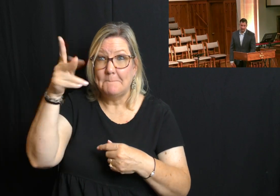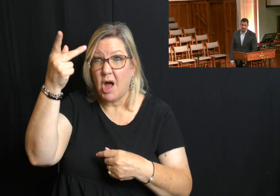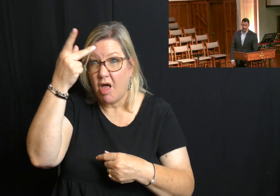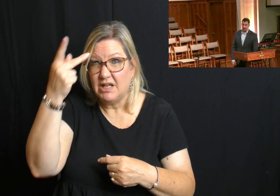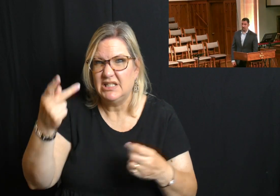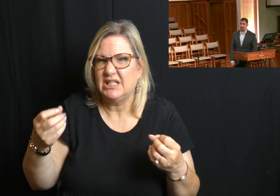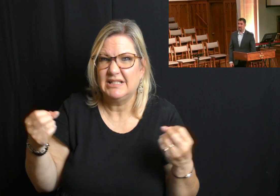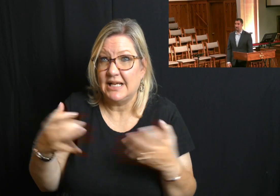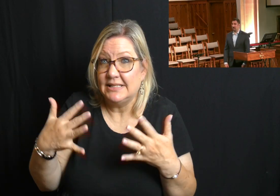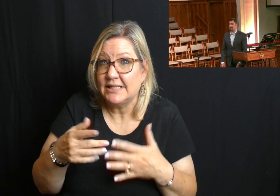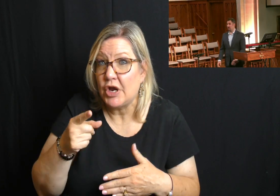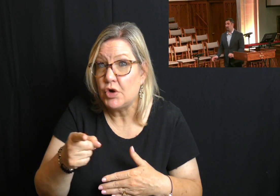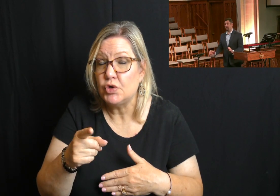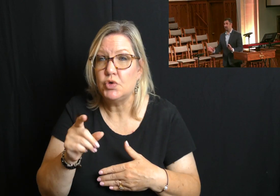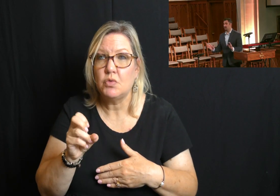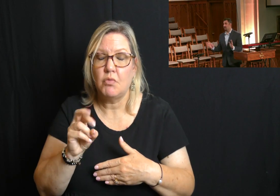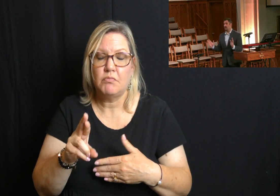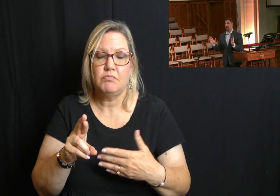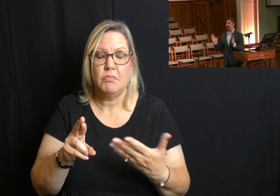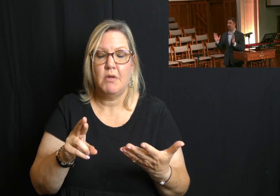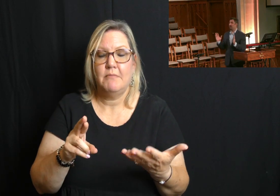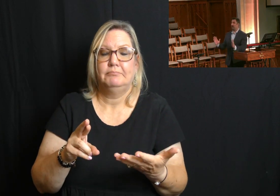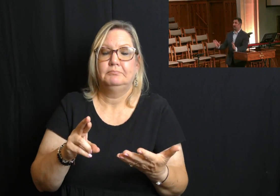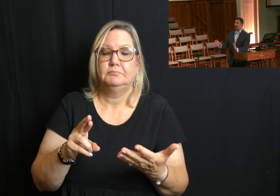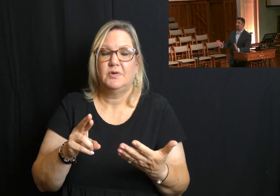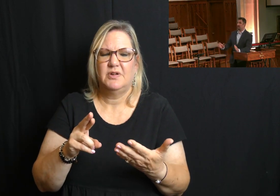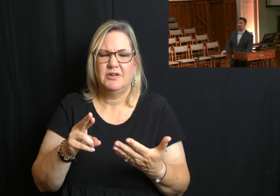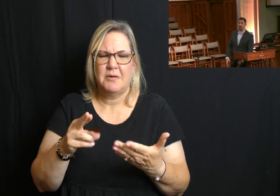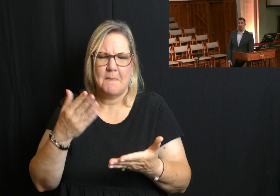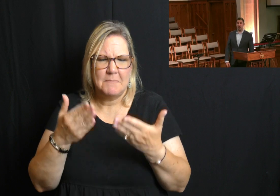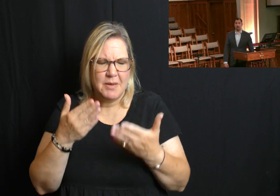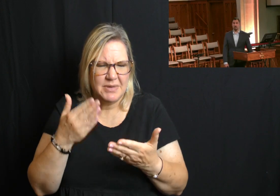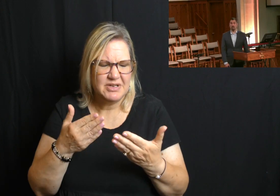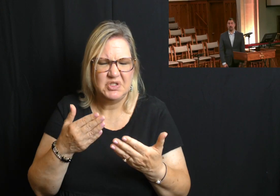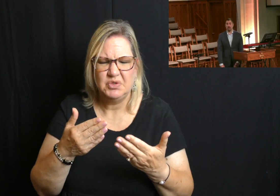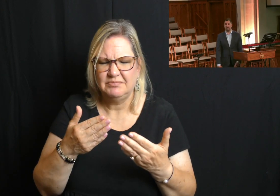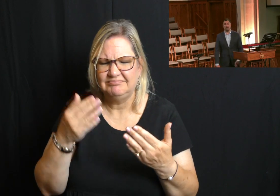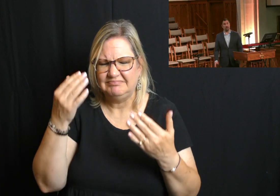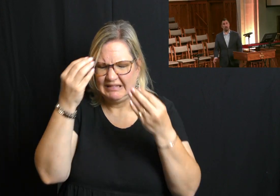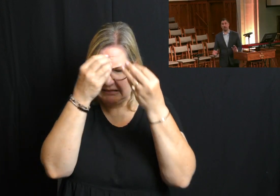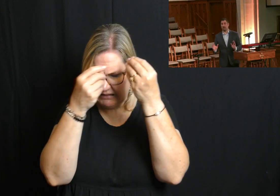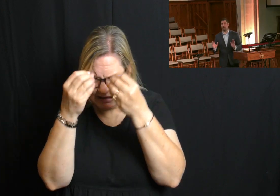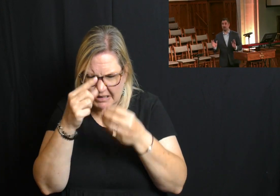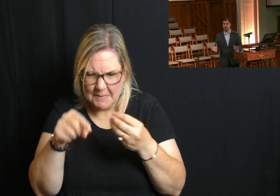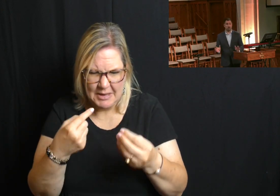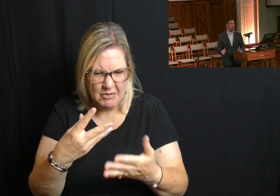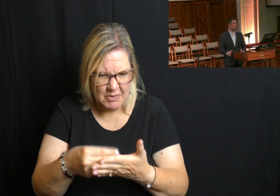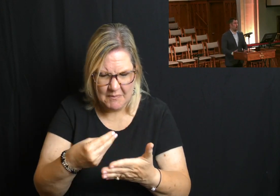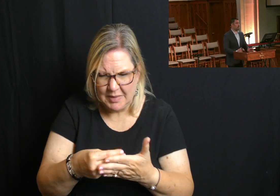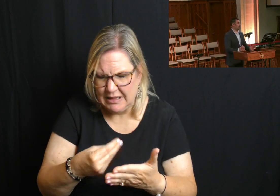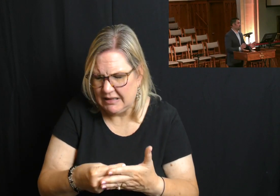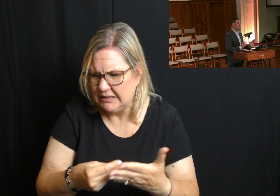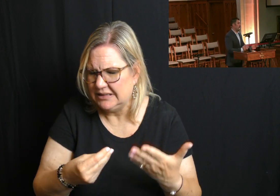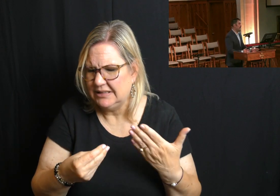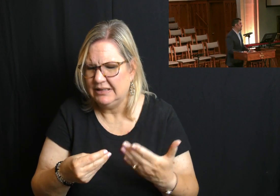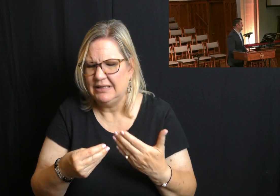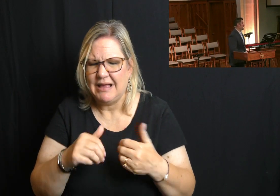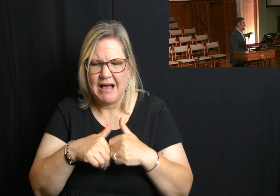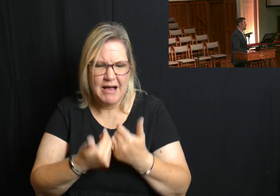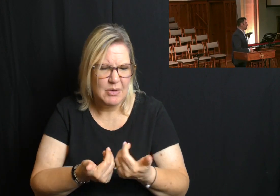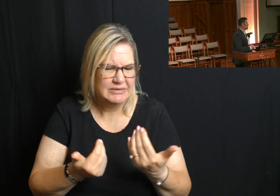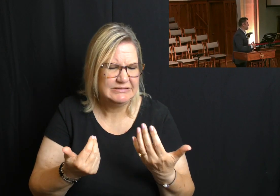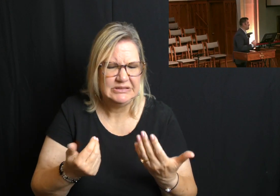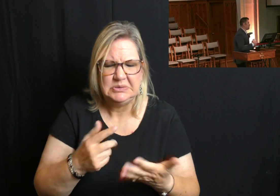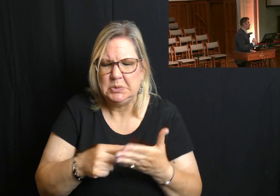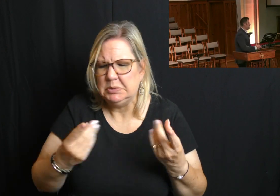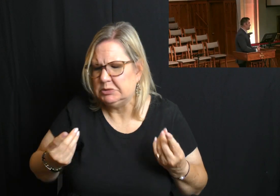anxiety, and you're just sitting there, and then all of a sudden you're thinking about your finances, and then your finances are like, what am I going to do? How is this going to happen? And